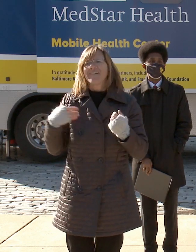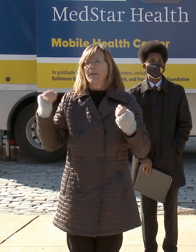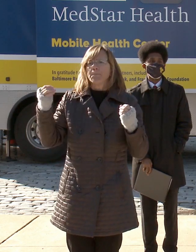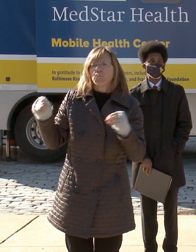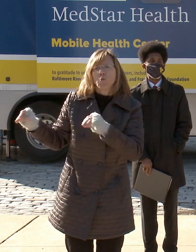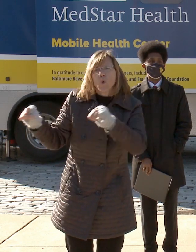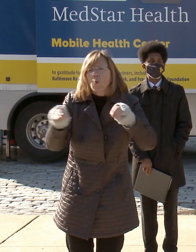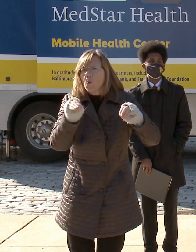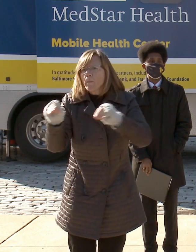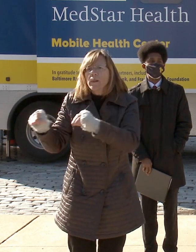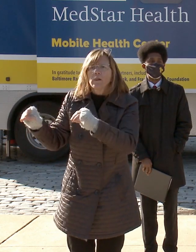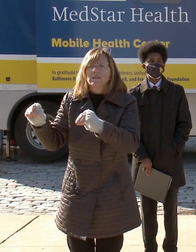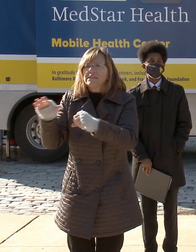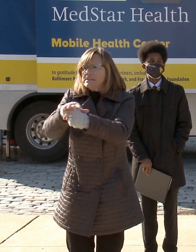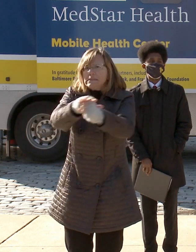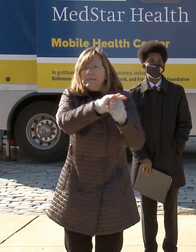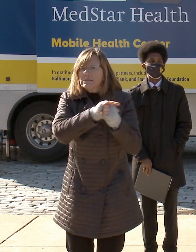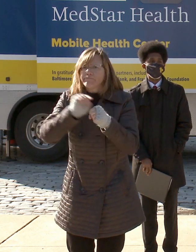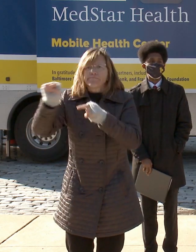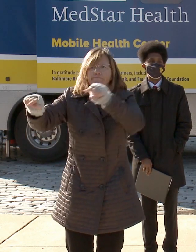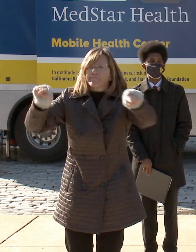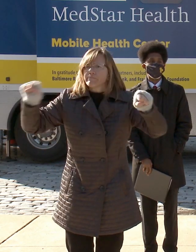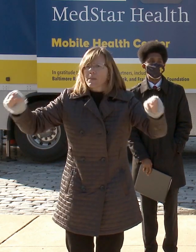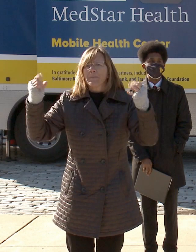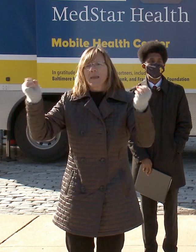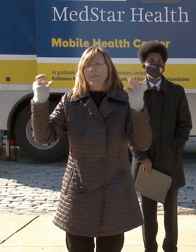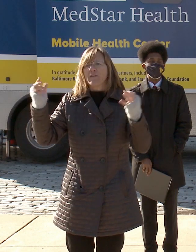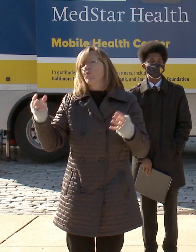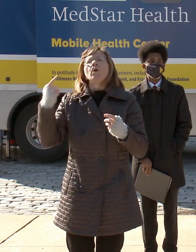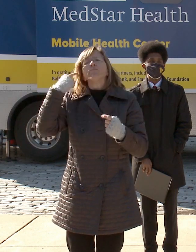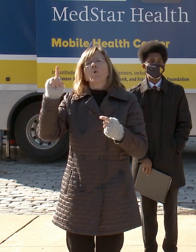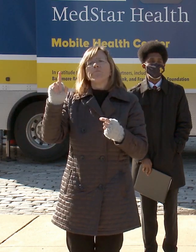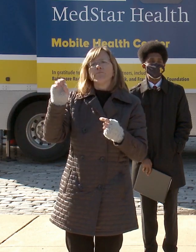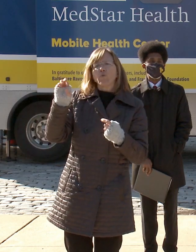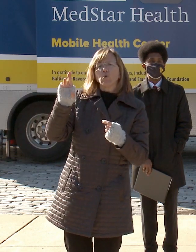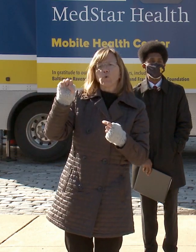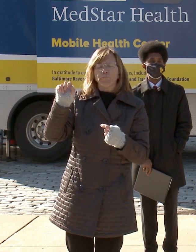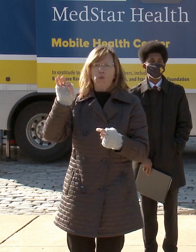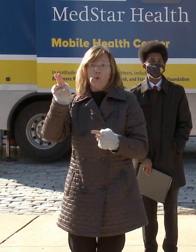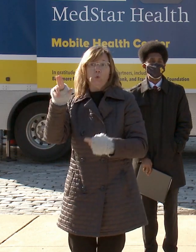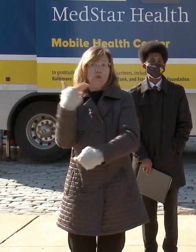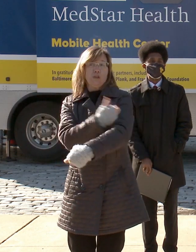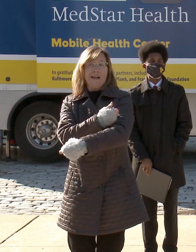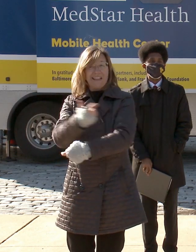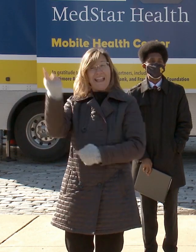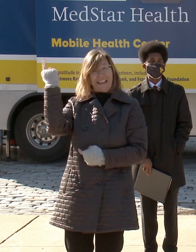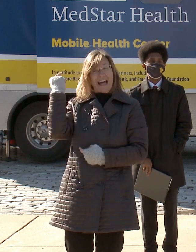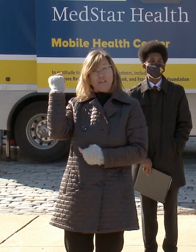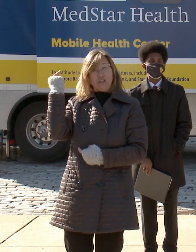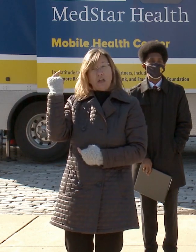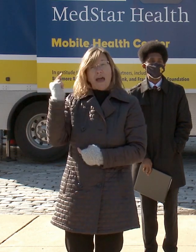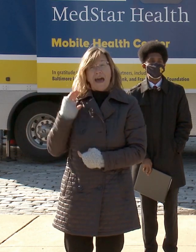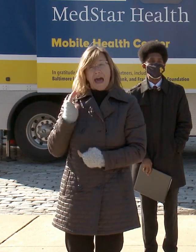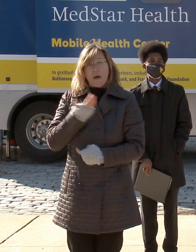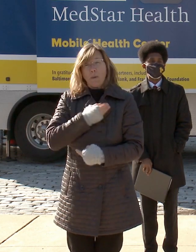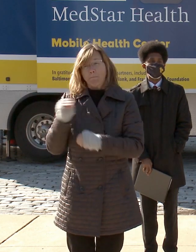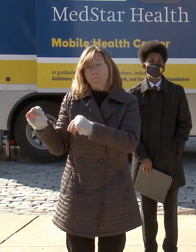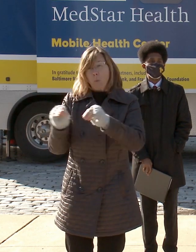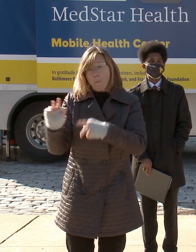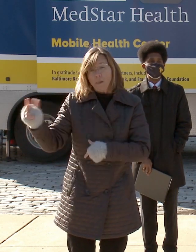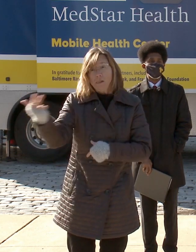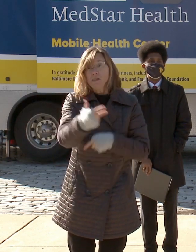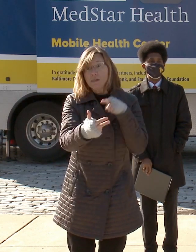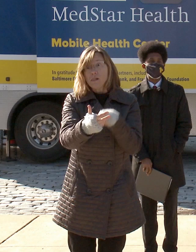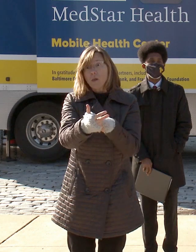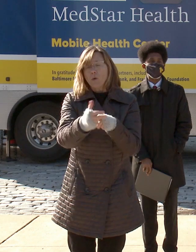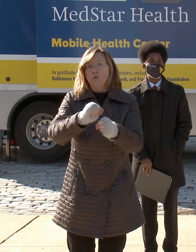testing sites and dozens of pop-up flu vaccination clinics over the course of last year, our mobile coronavirus vaccination clinics will